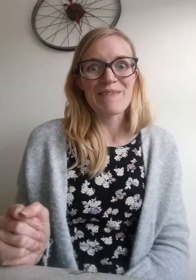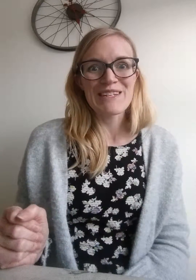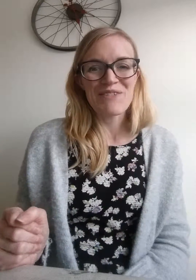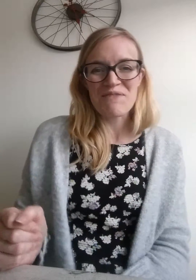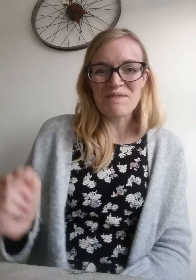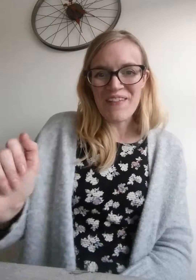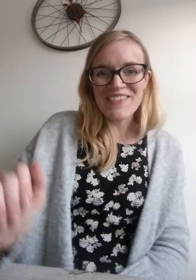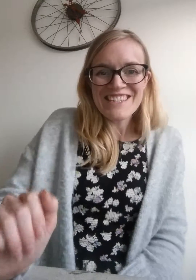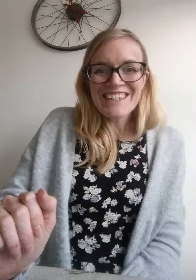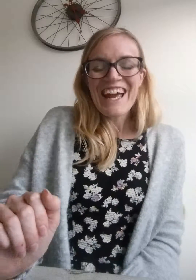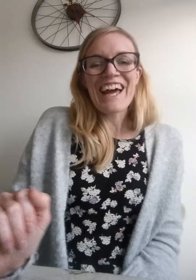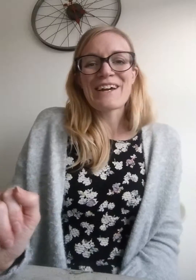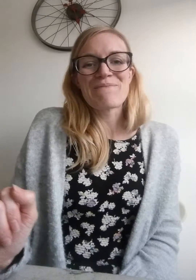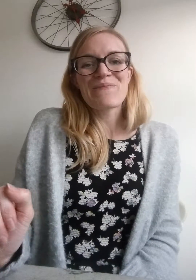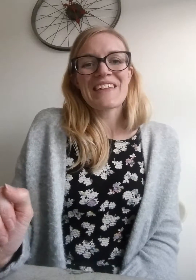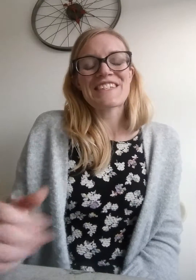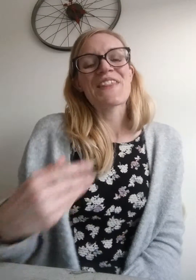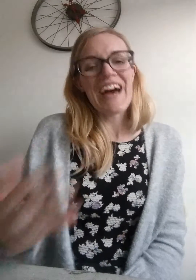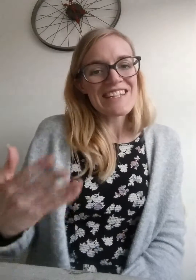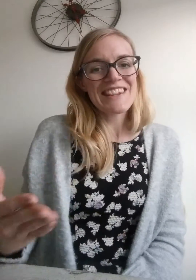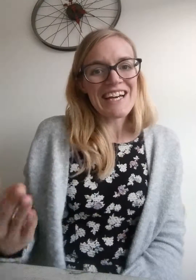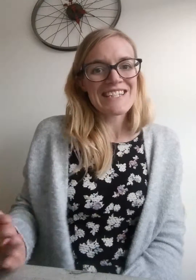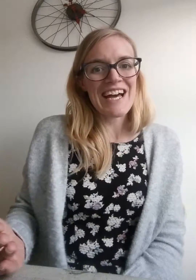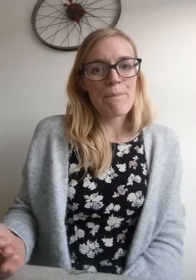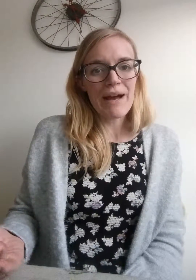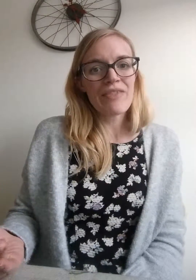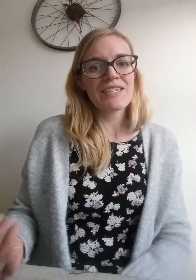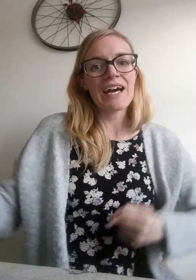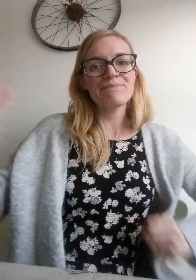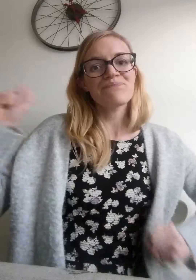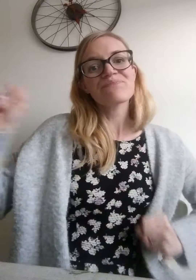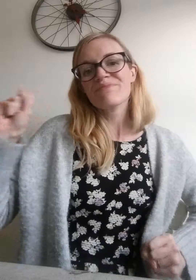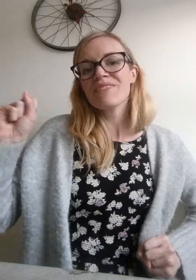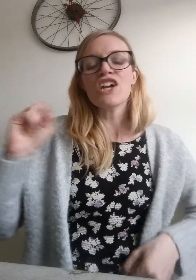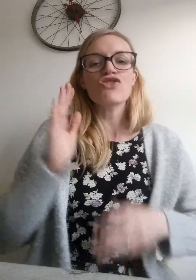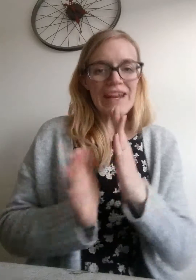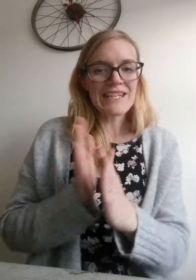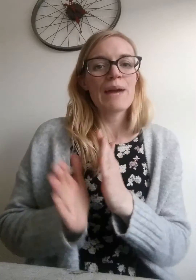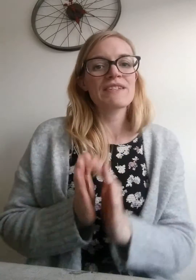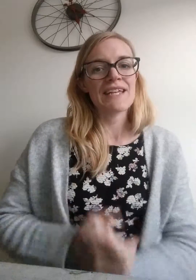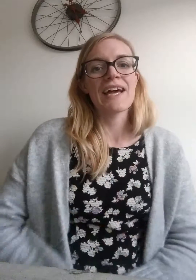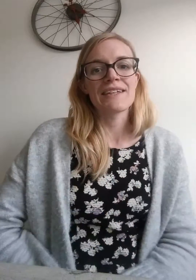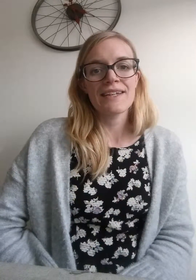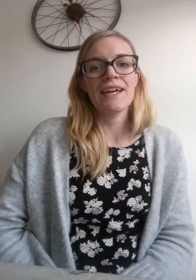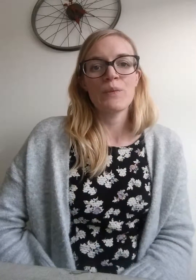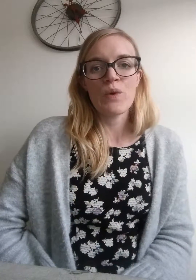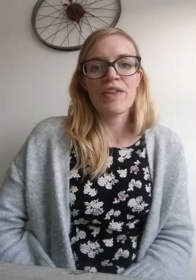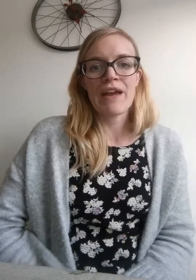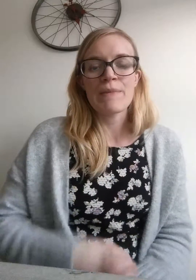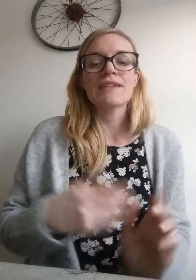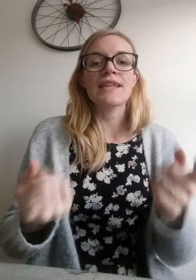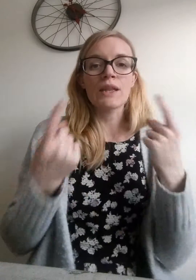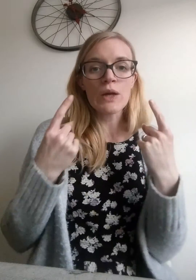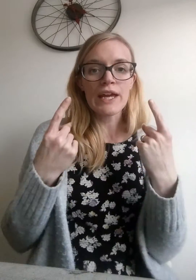babies for a few months. So that time, bath time, great time to sign with your babies. They're looking at